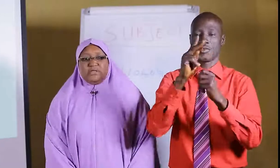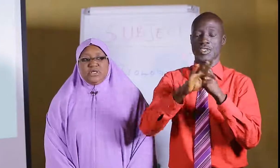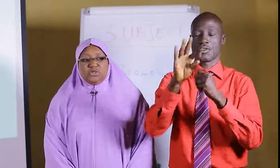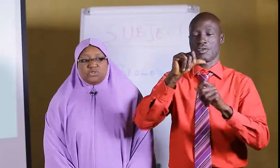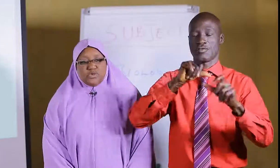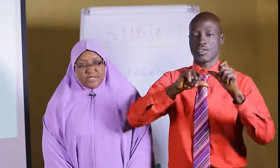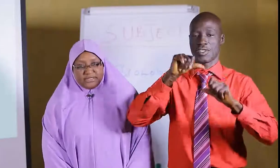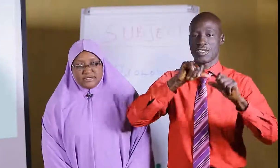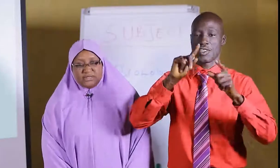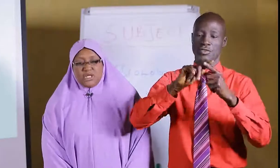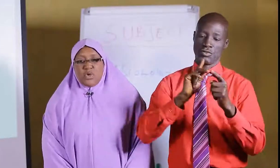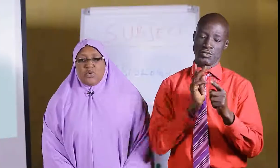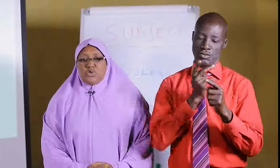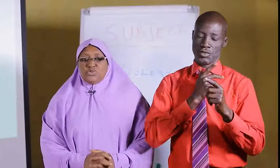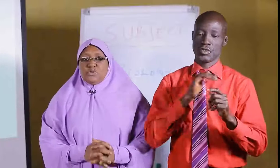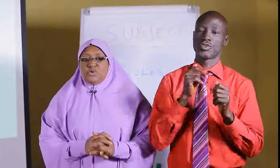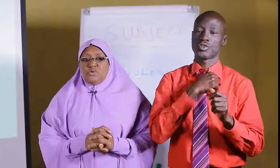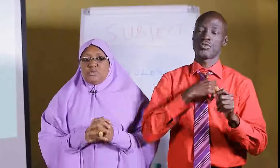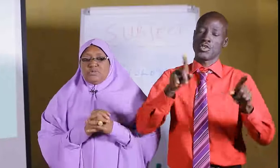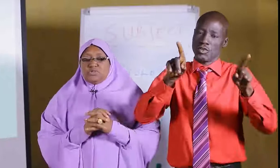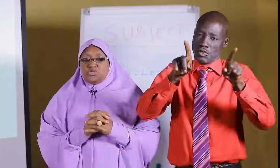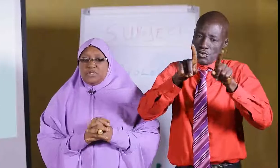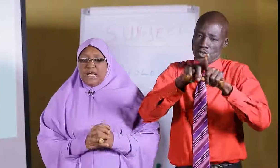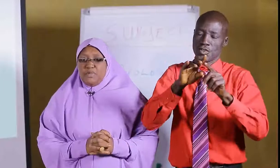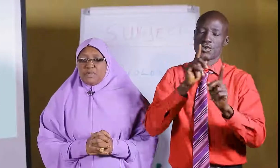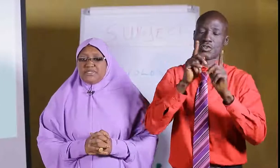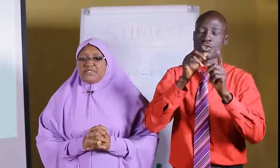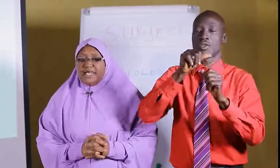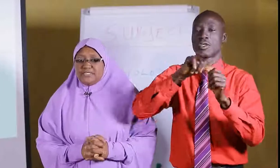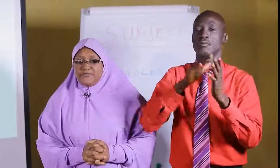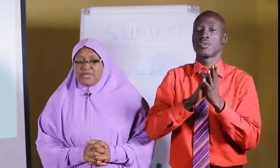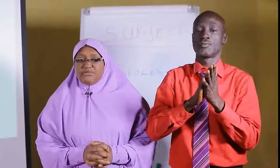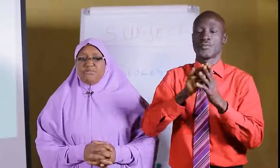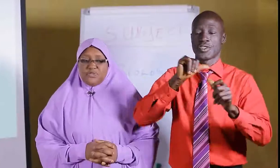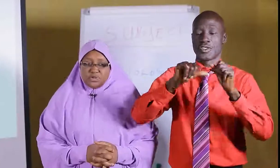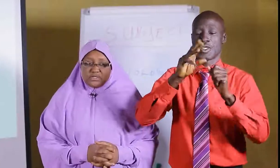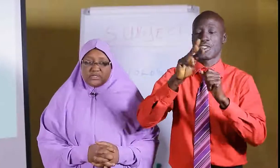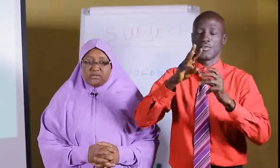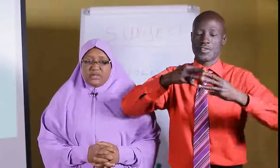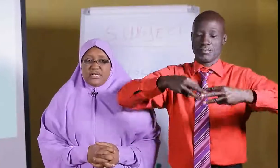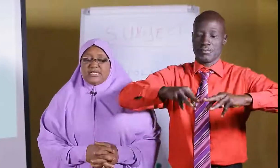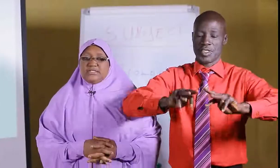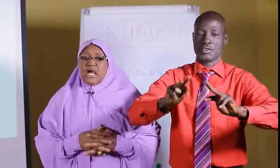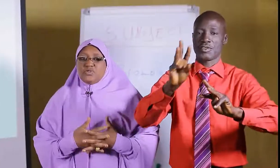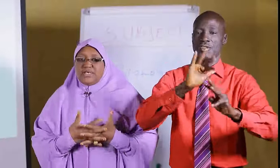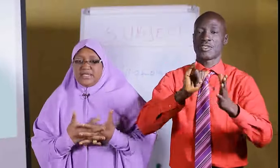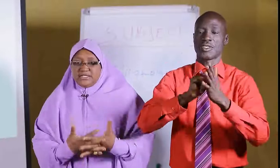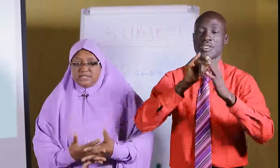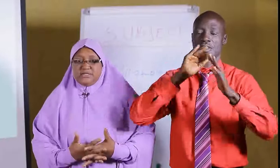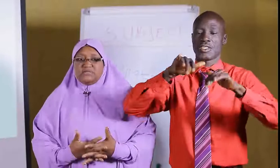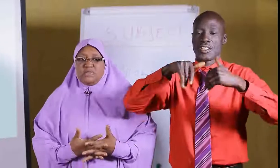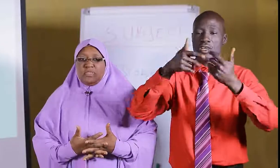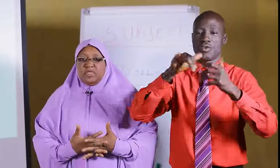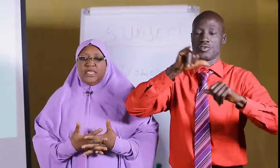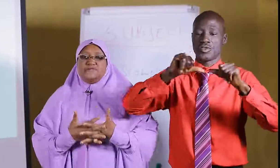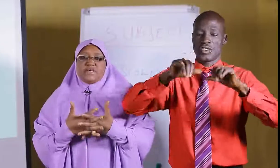science to us. We also talked about scientific methods. That is how